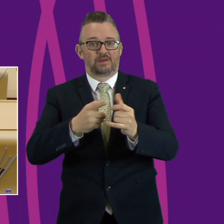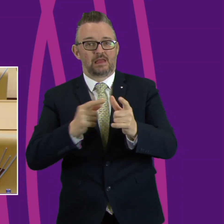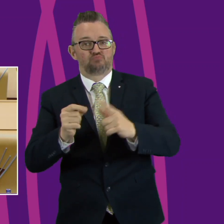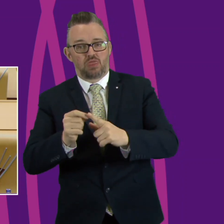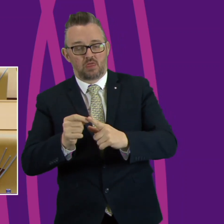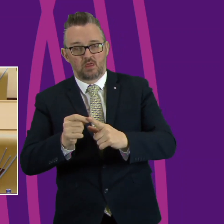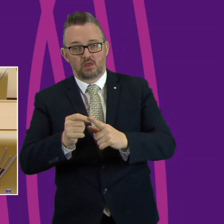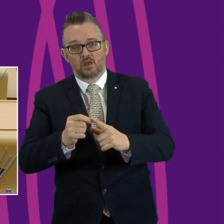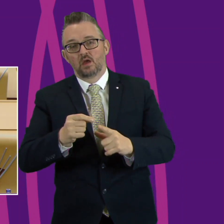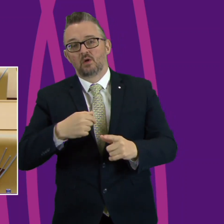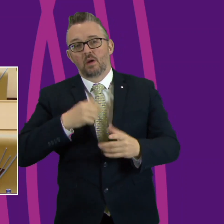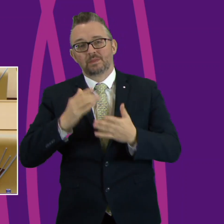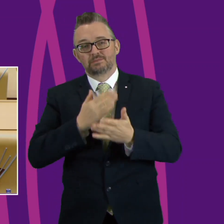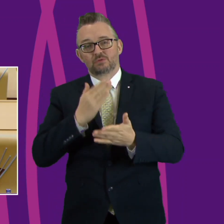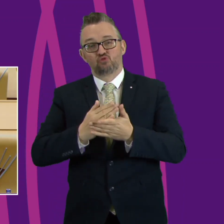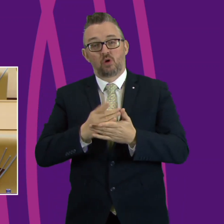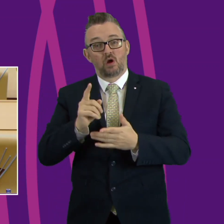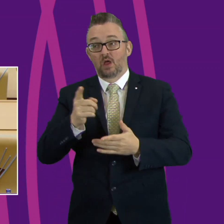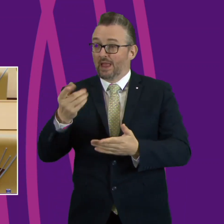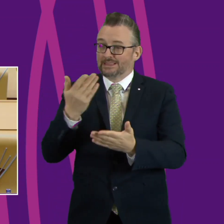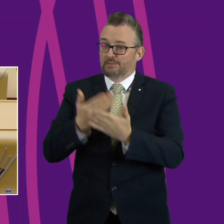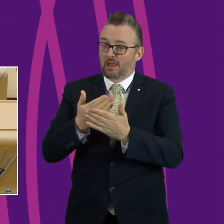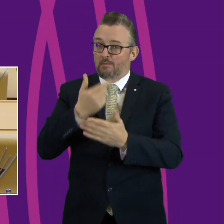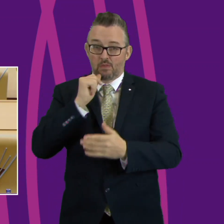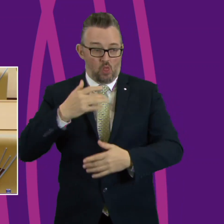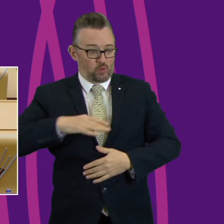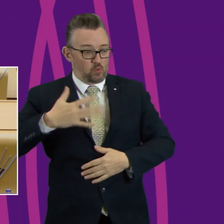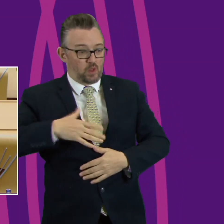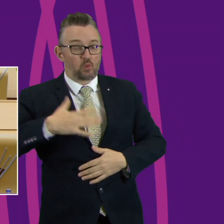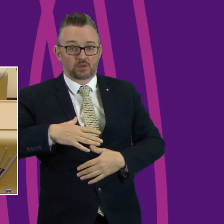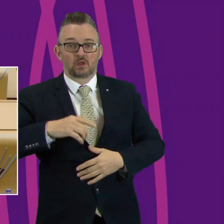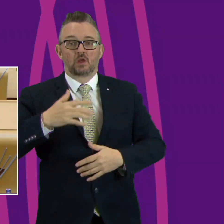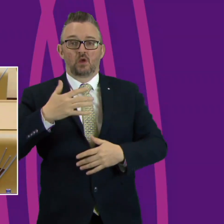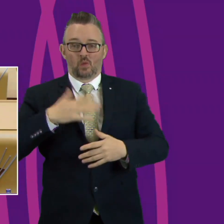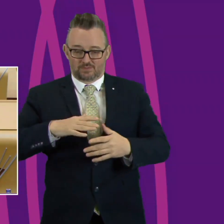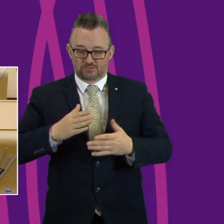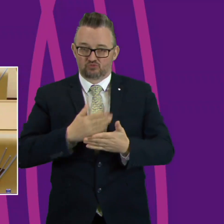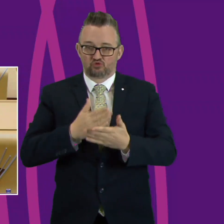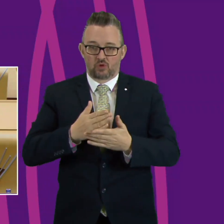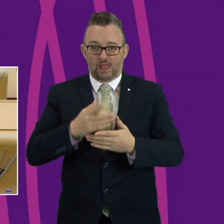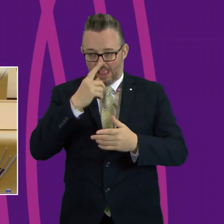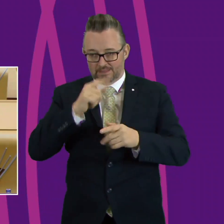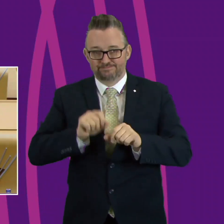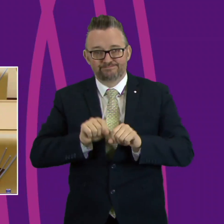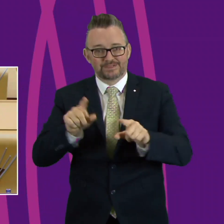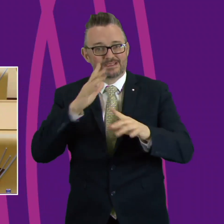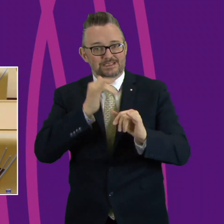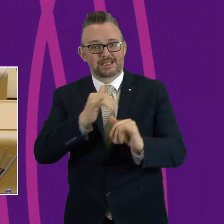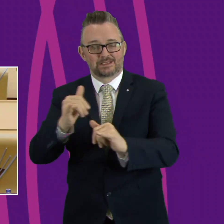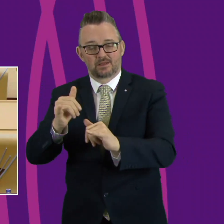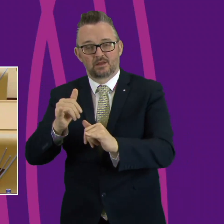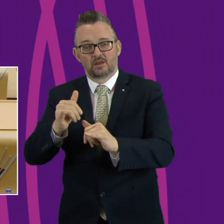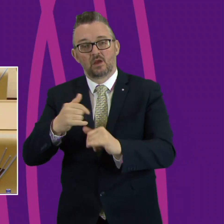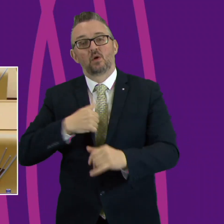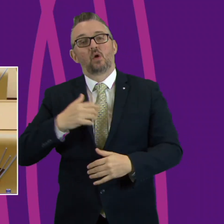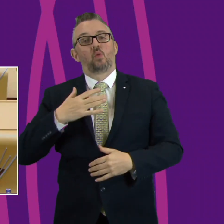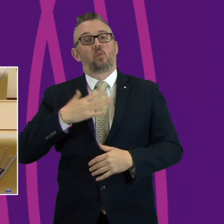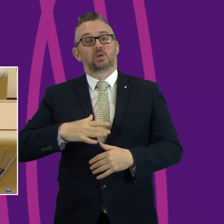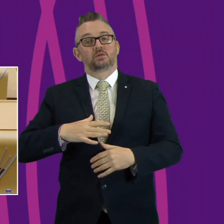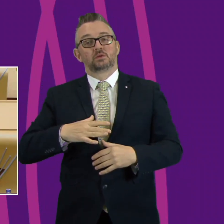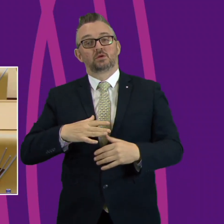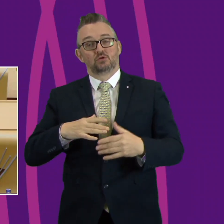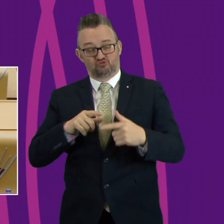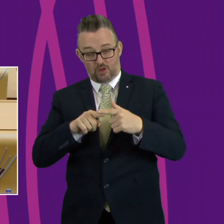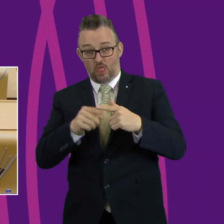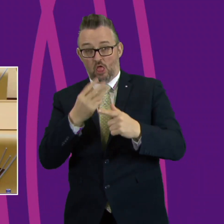that the demand is flowing through in order to use that capacity, and we intend to be at least as close